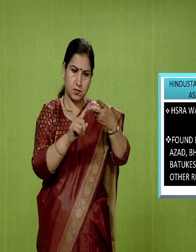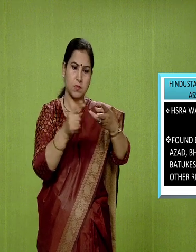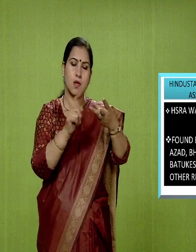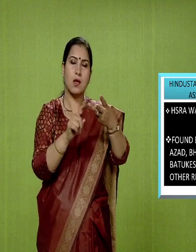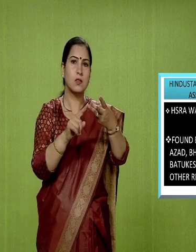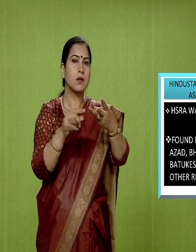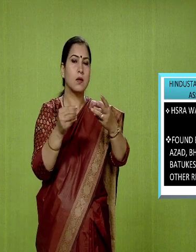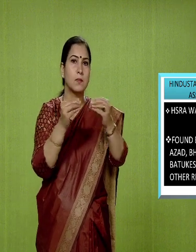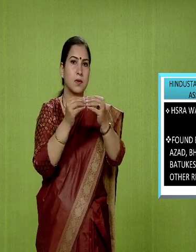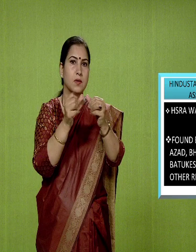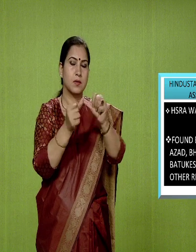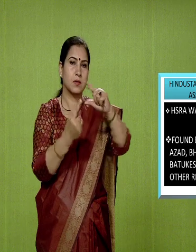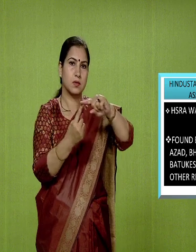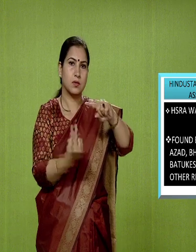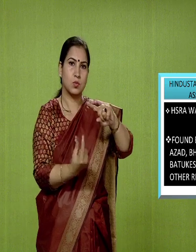Batukeshwar Dutt,